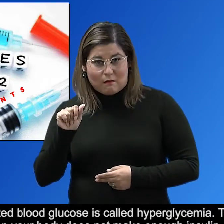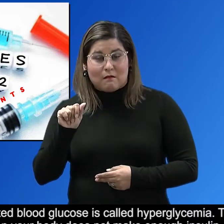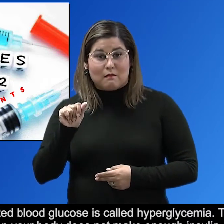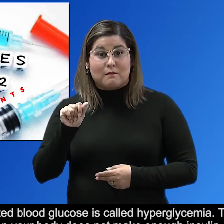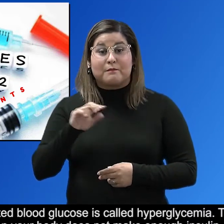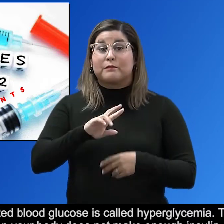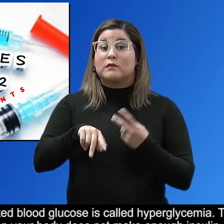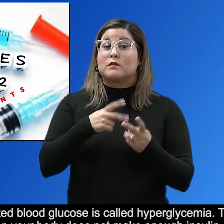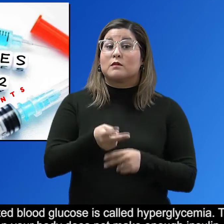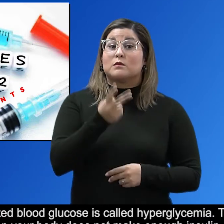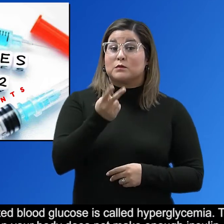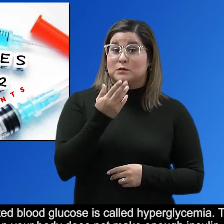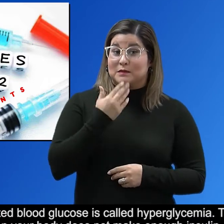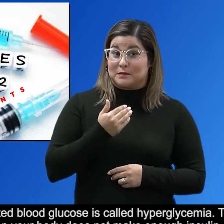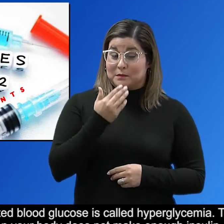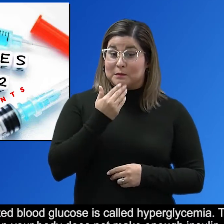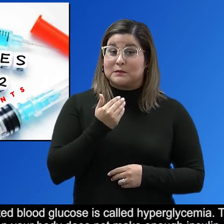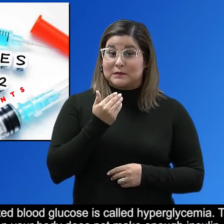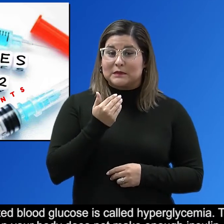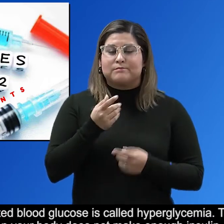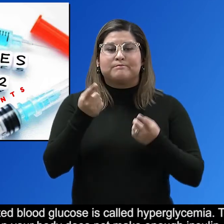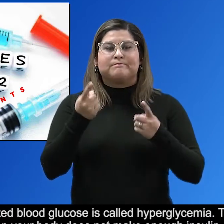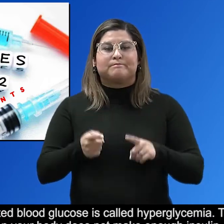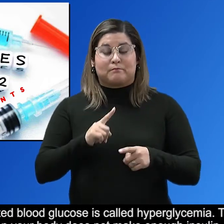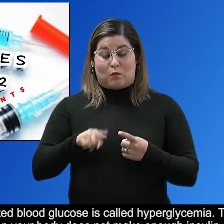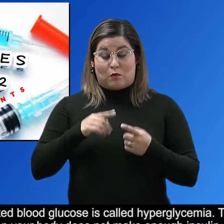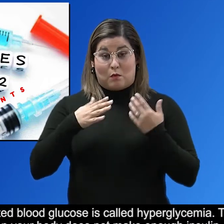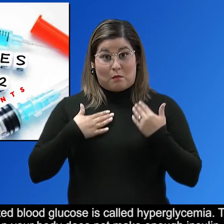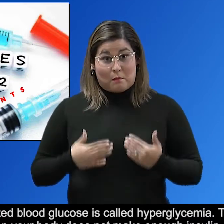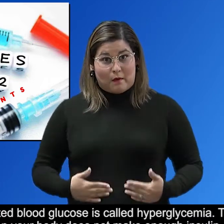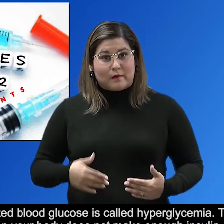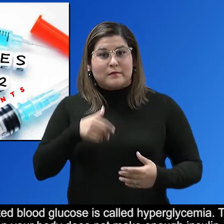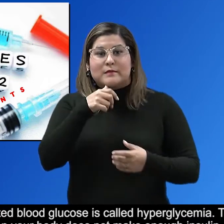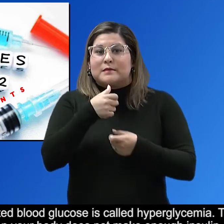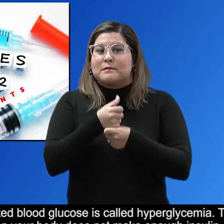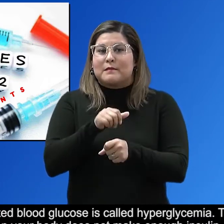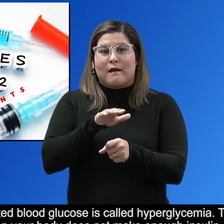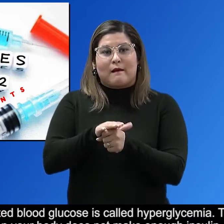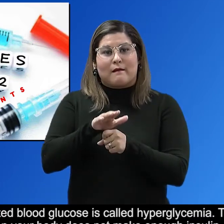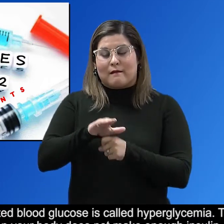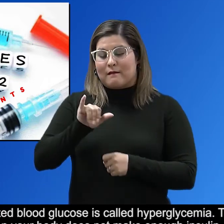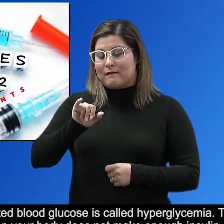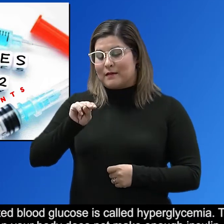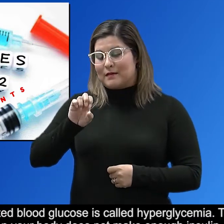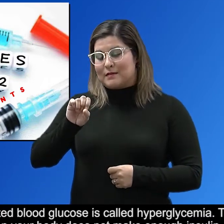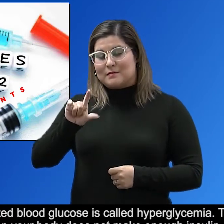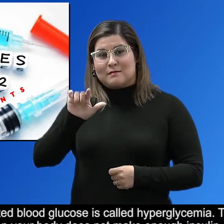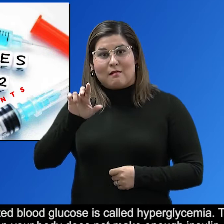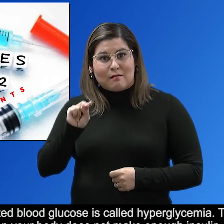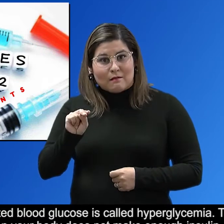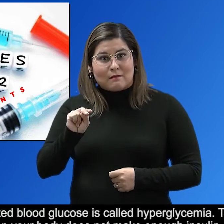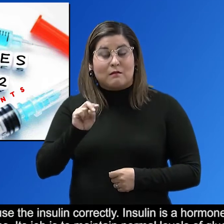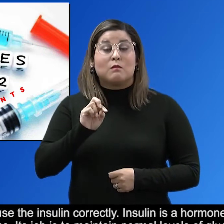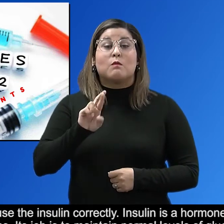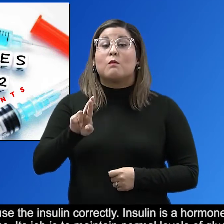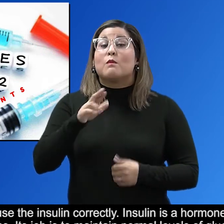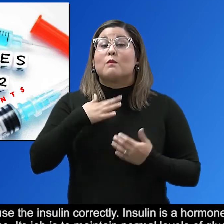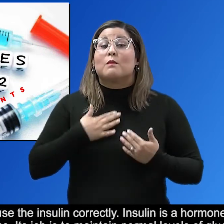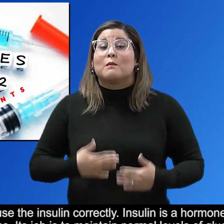Type 2 diabetes occurs when your body does not make enough insulin or your body does not